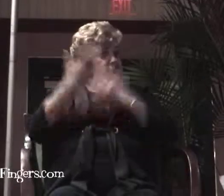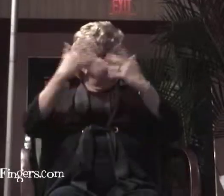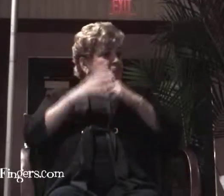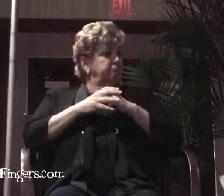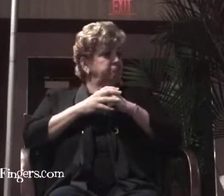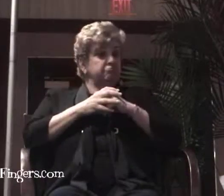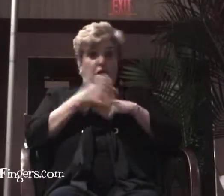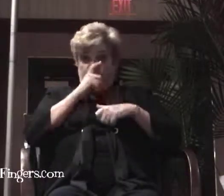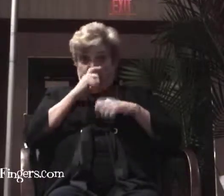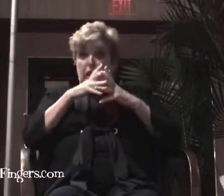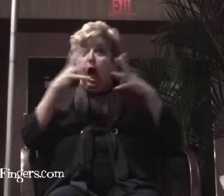lot.